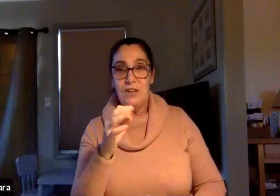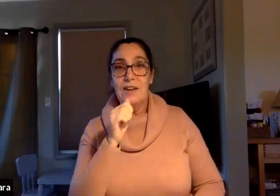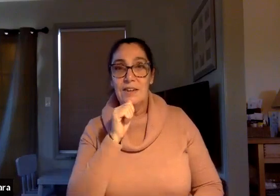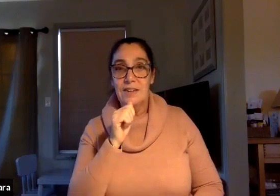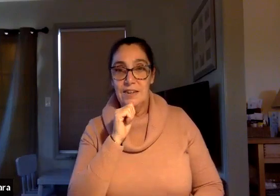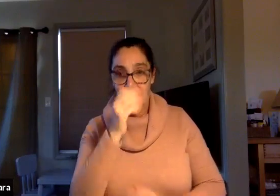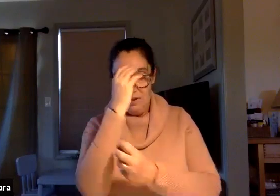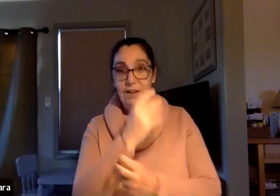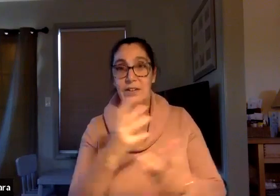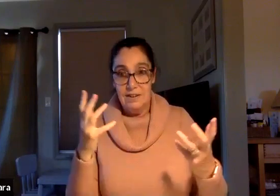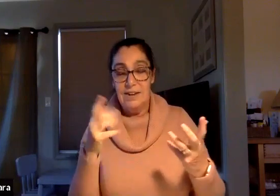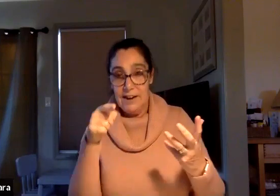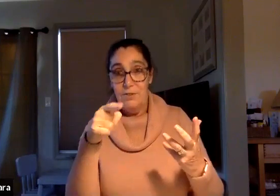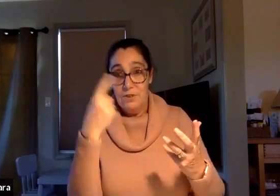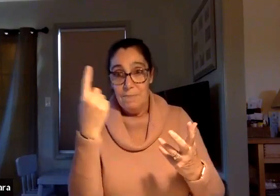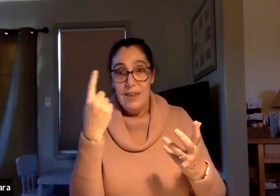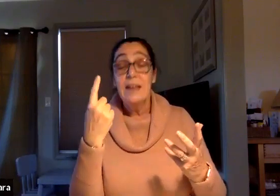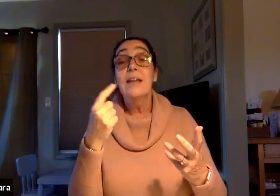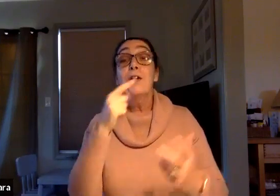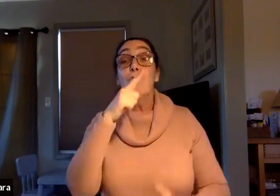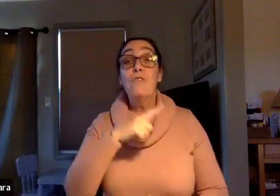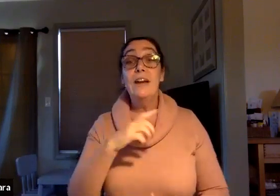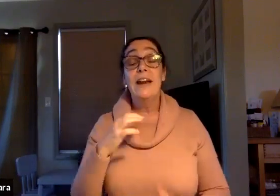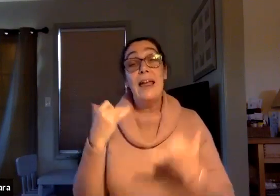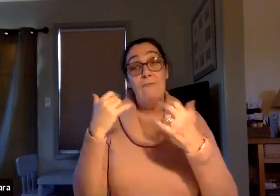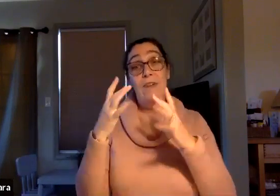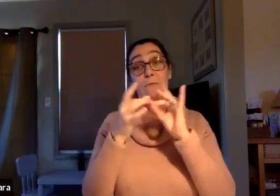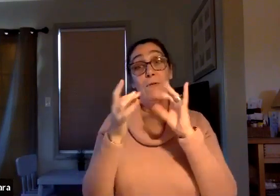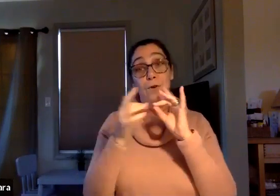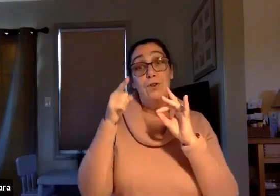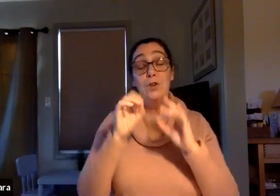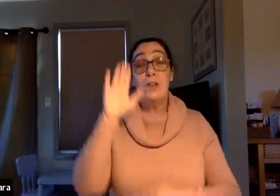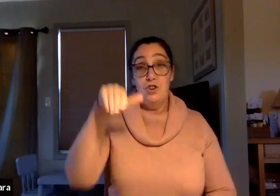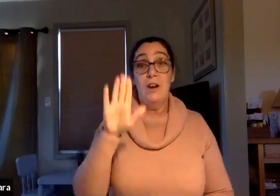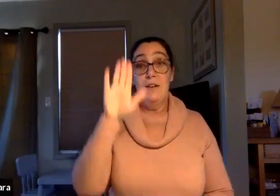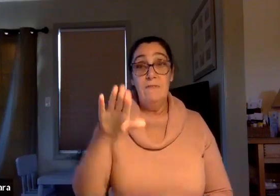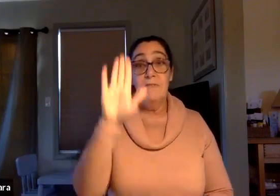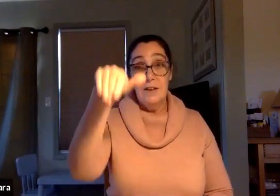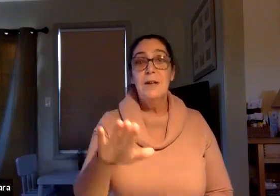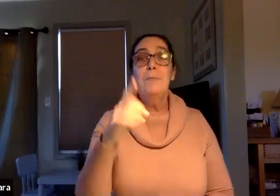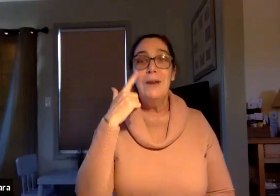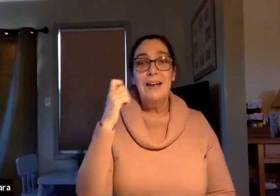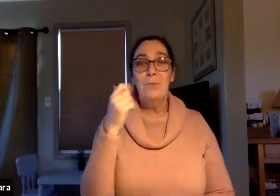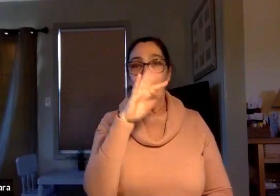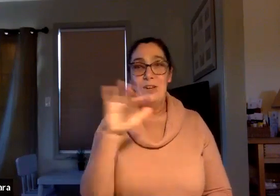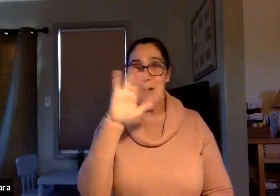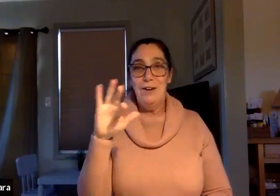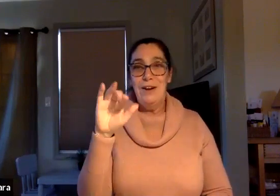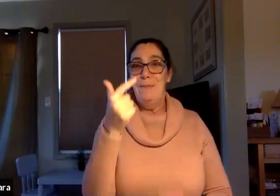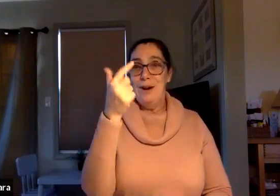as a secret little tell you something, Laureen and I have now referred to you as Genevieve because when we spell your name, it